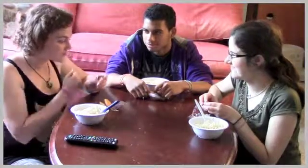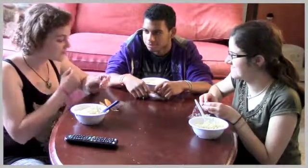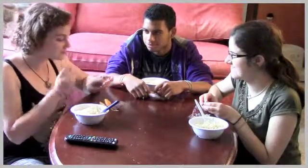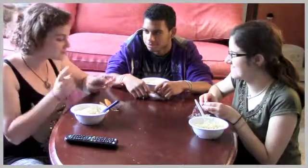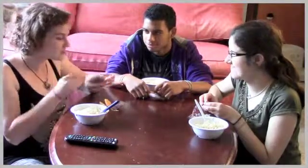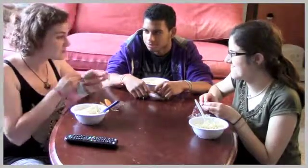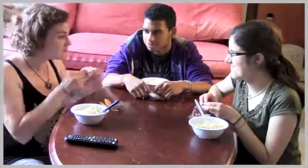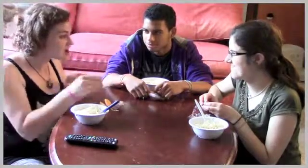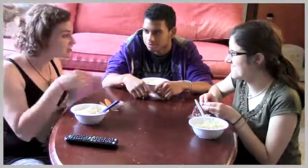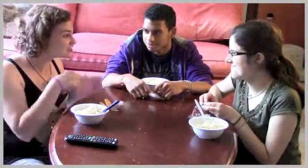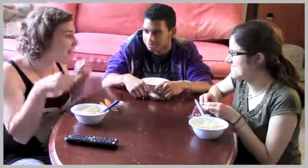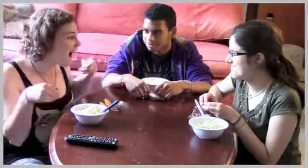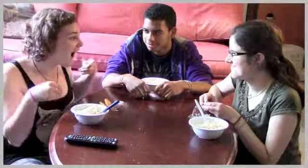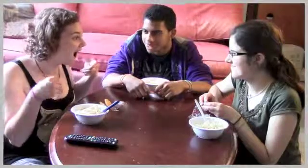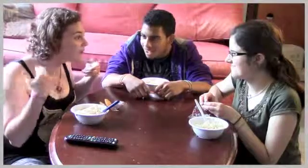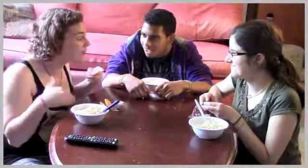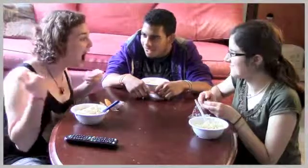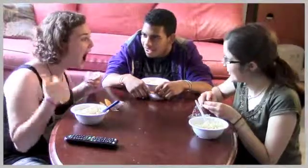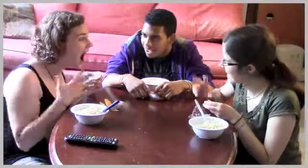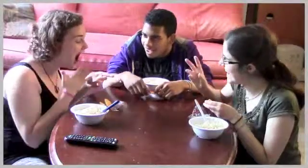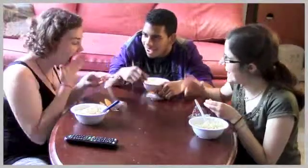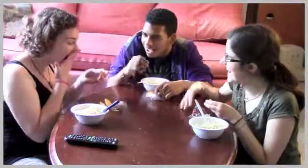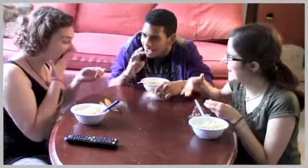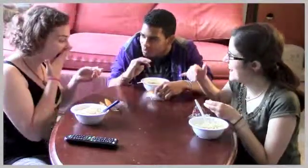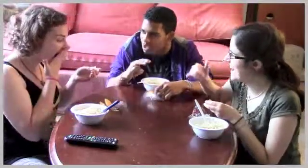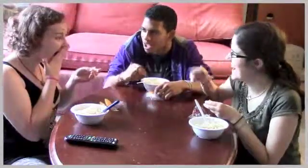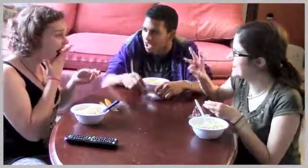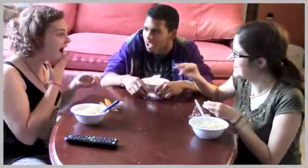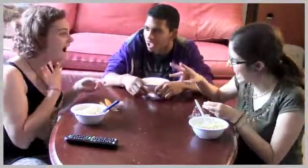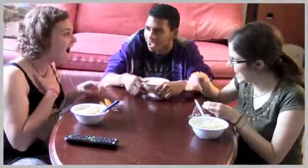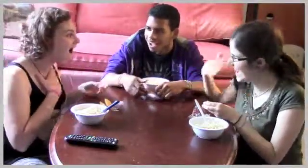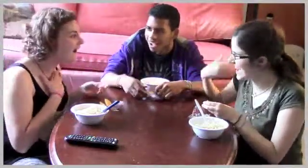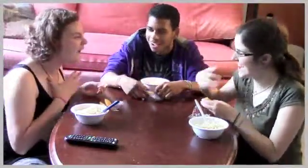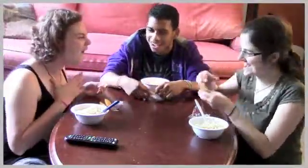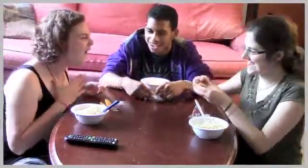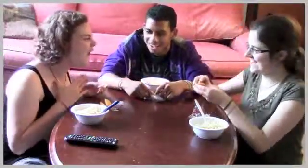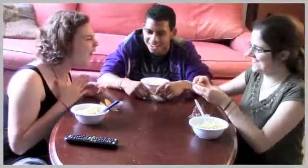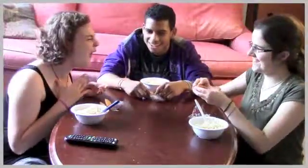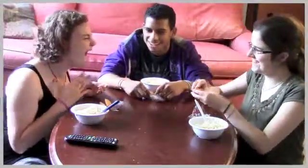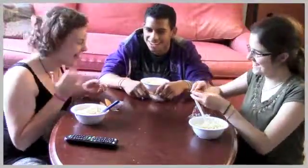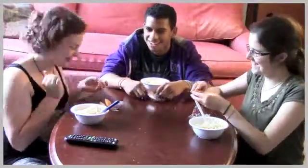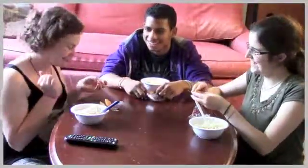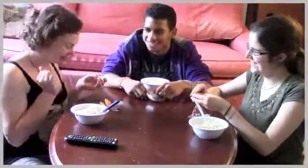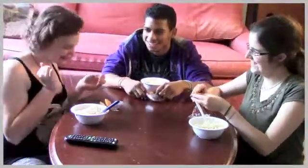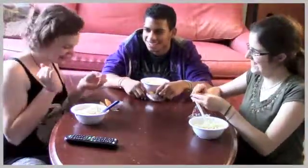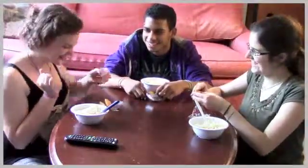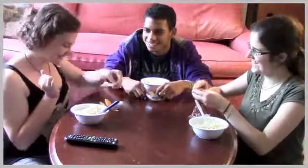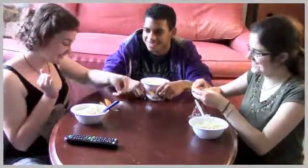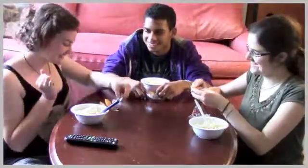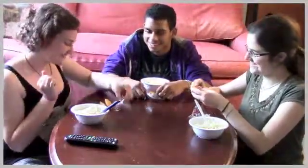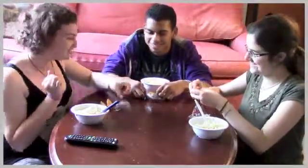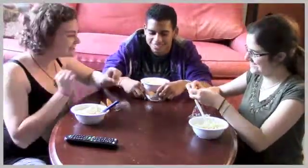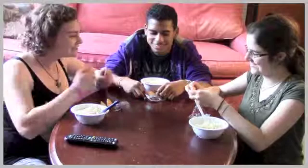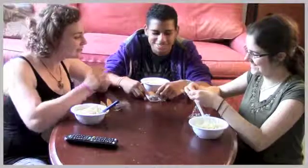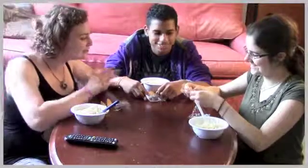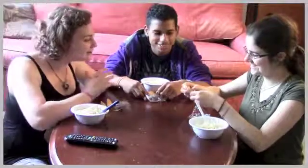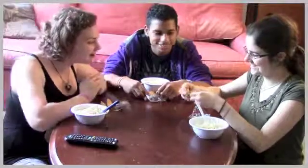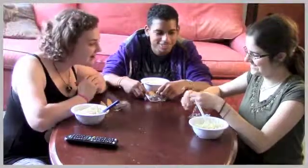Mine says I'm gonna win $1 million. Wow. What? Sweet. So sweet. Yeah,